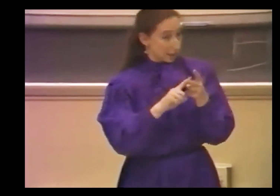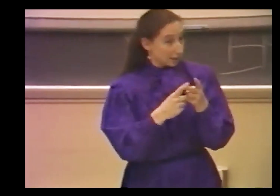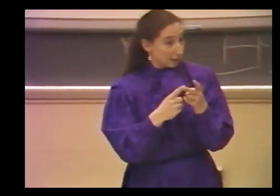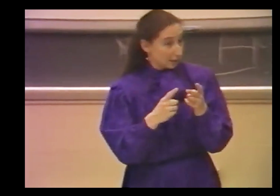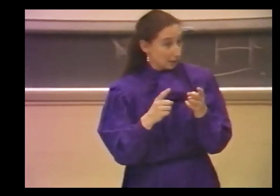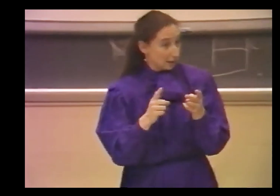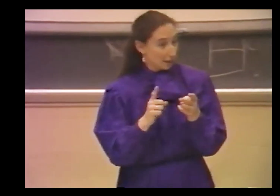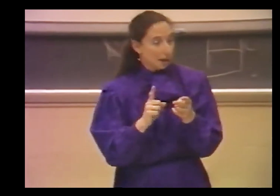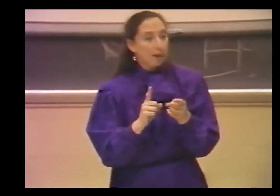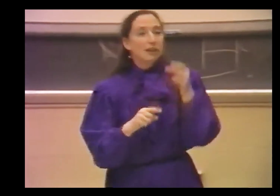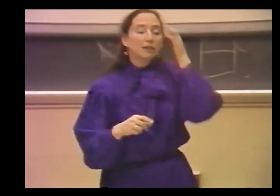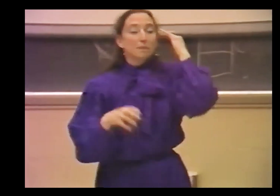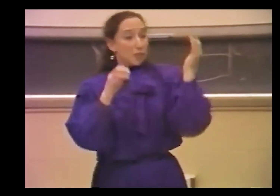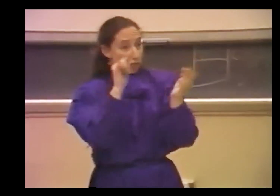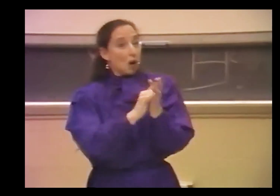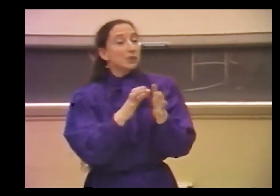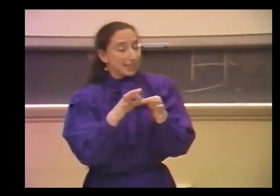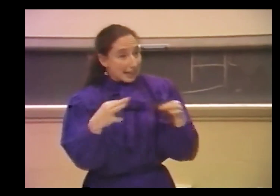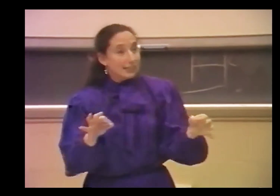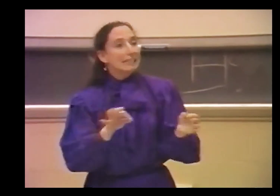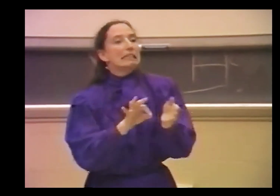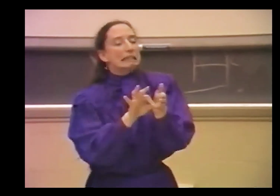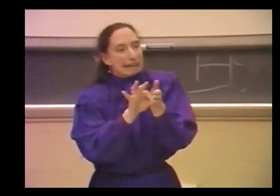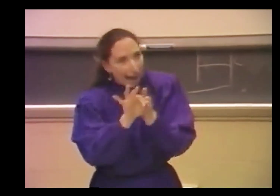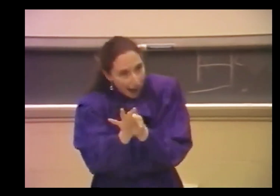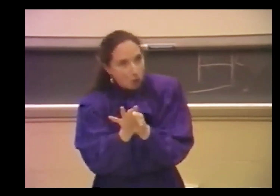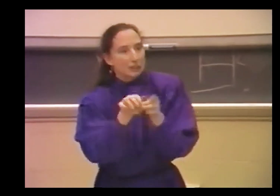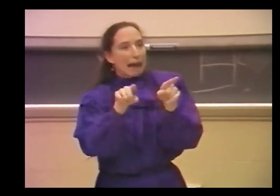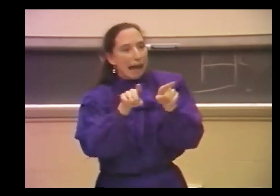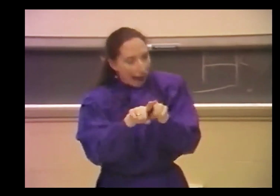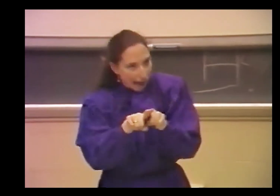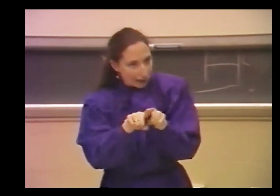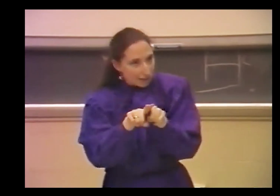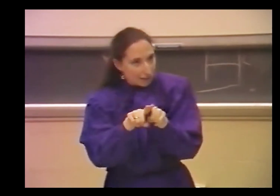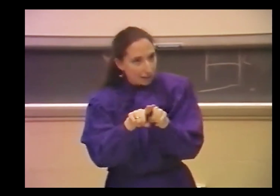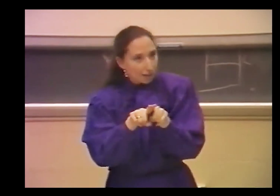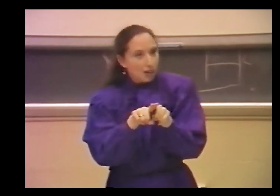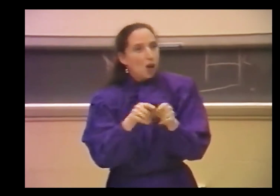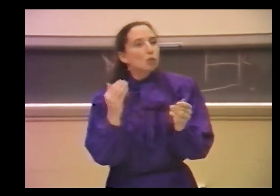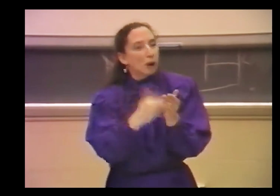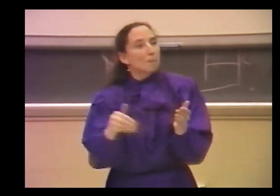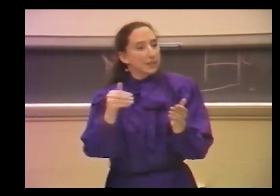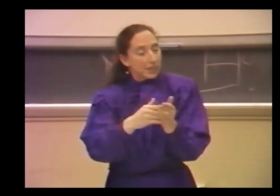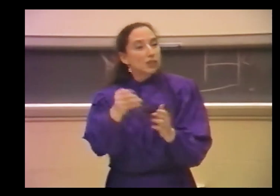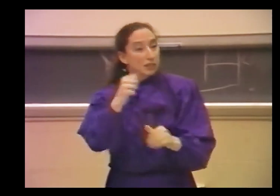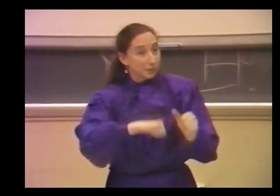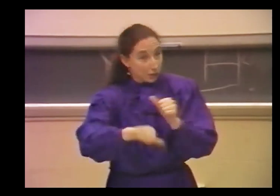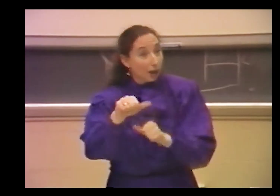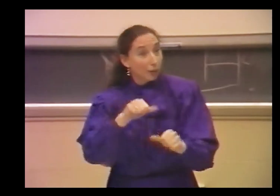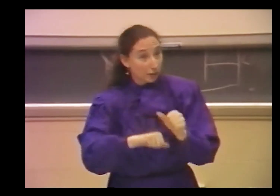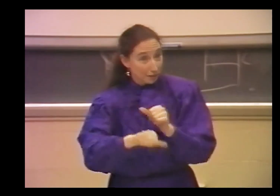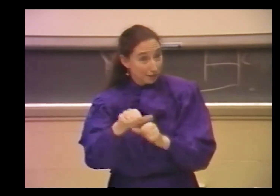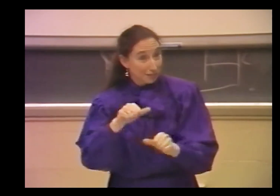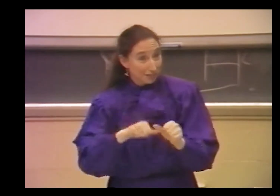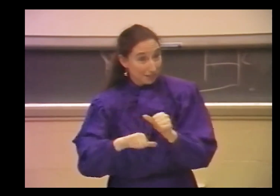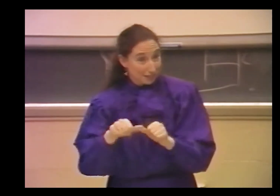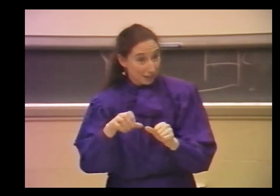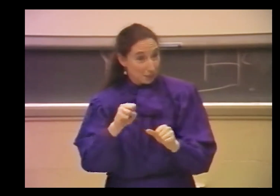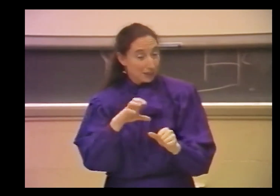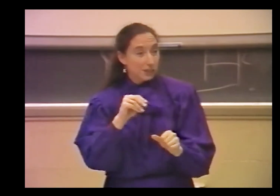Second, those sentences count as repetitions of each other. I mean,